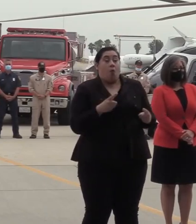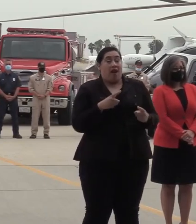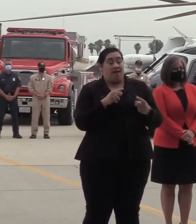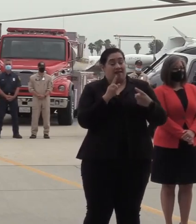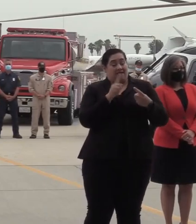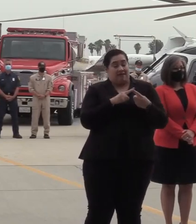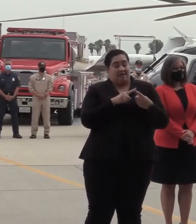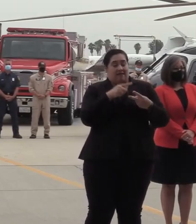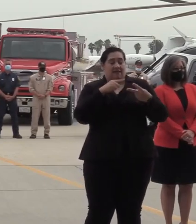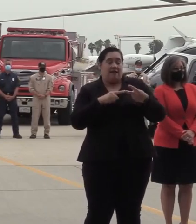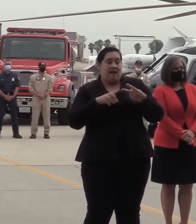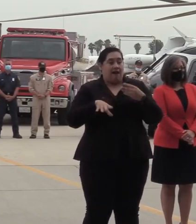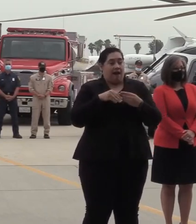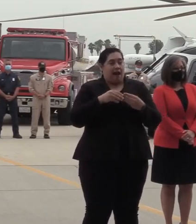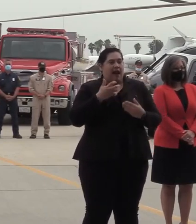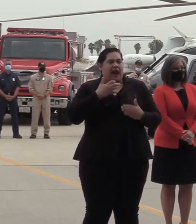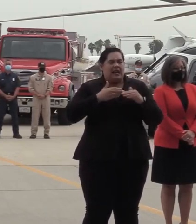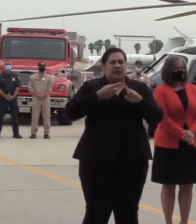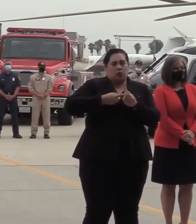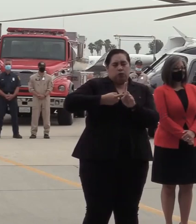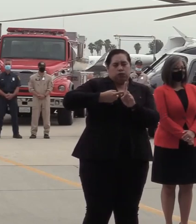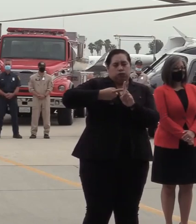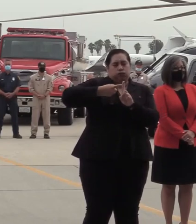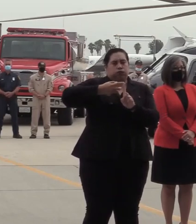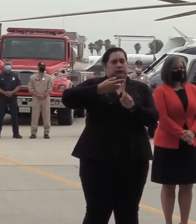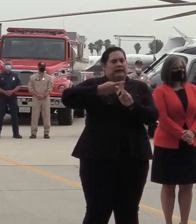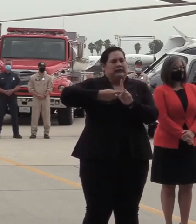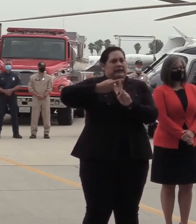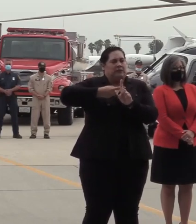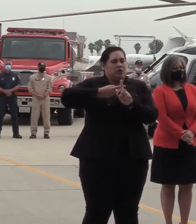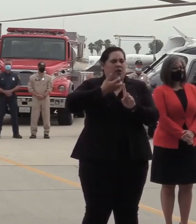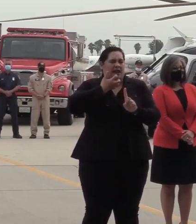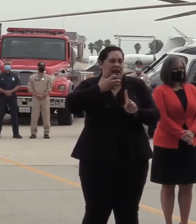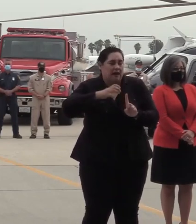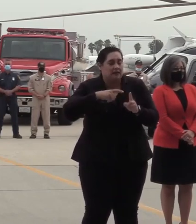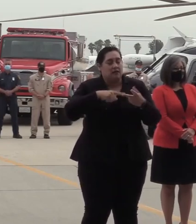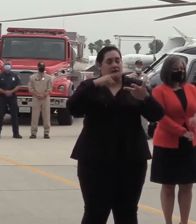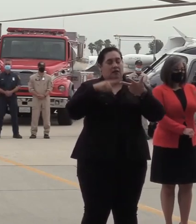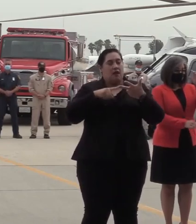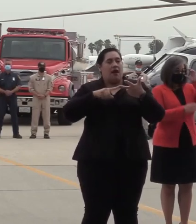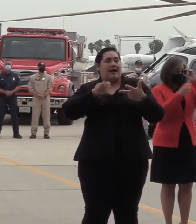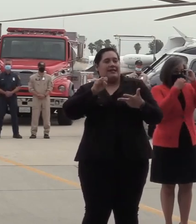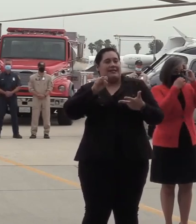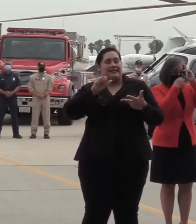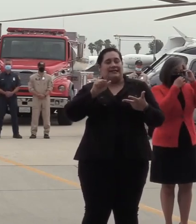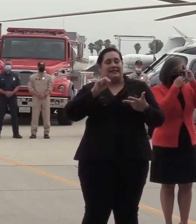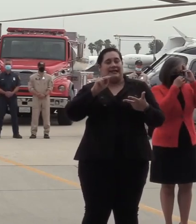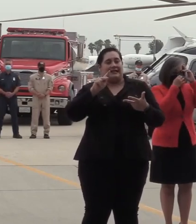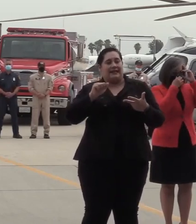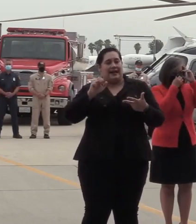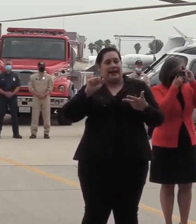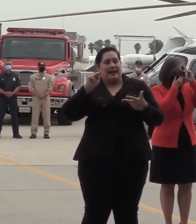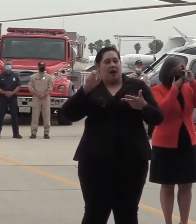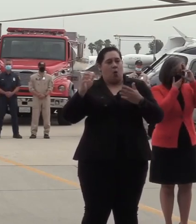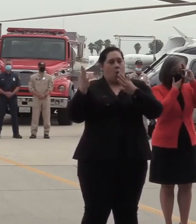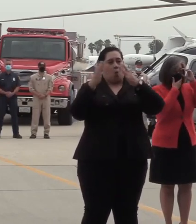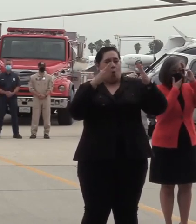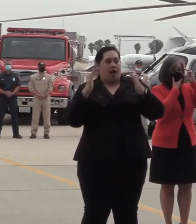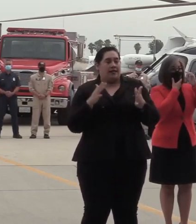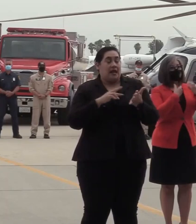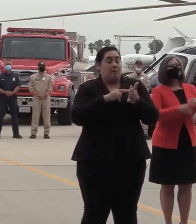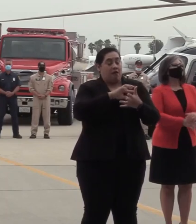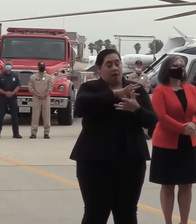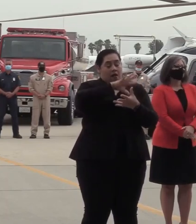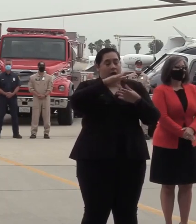with high temperatures and Santa Ana winds, we have a dangerous condition that could lead to large,